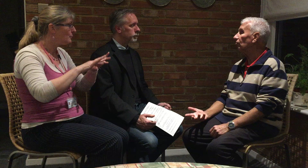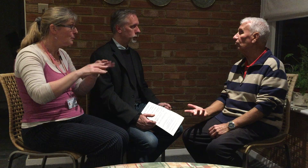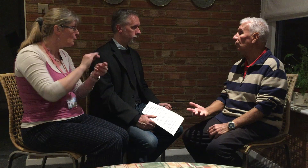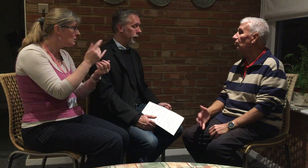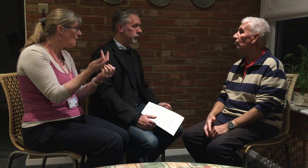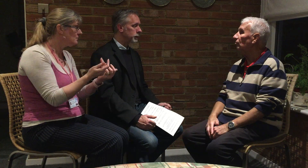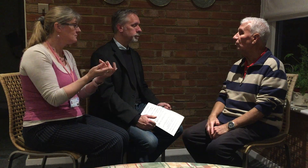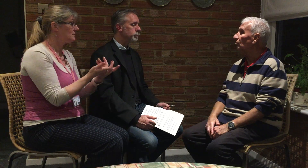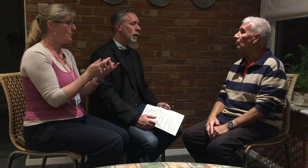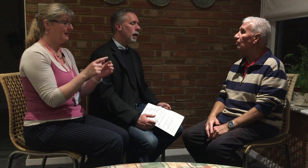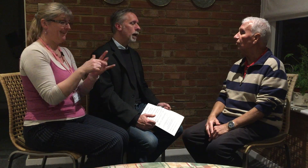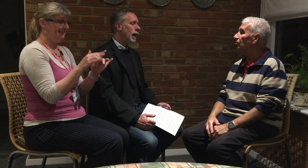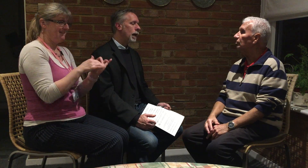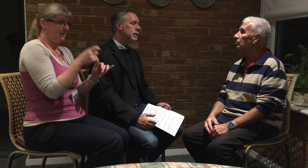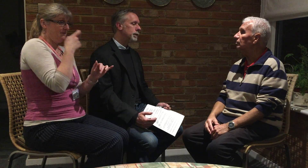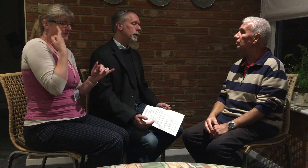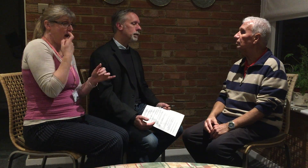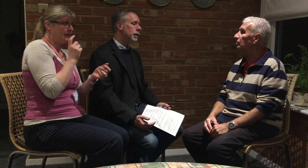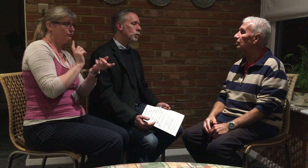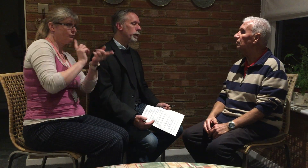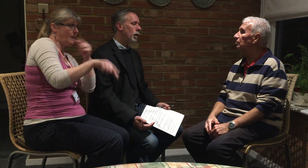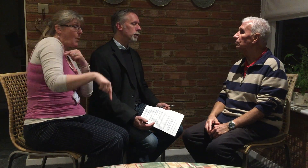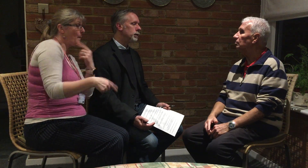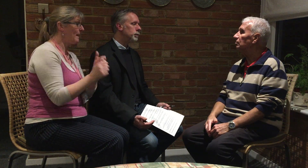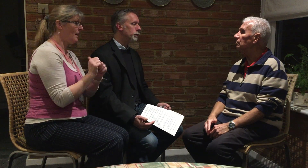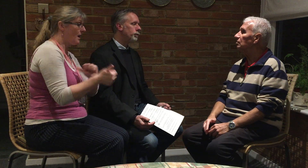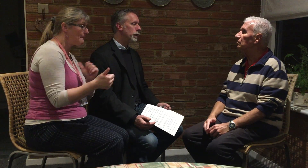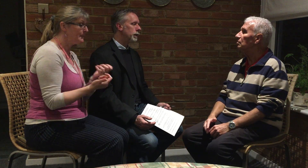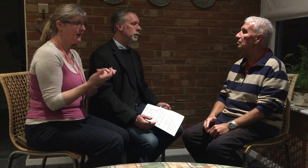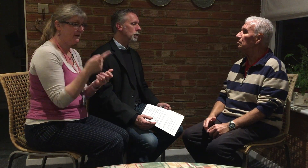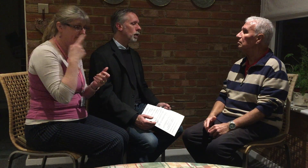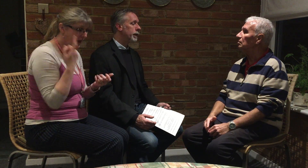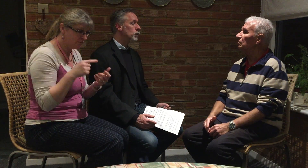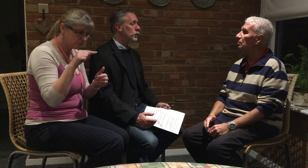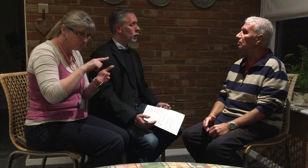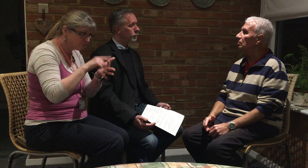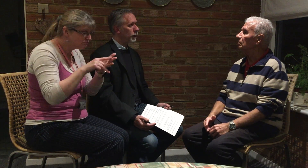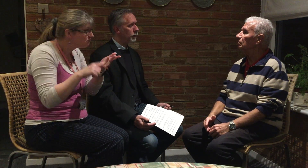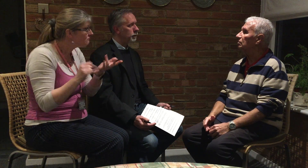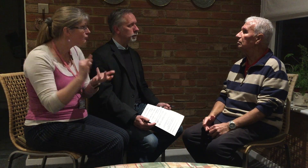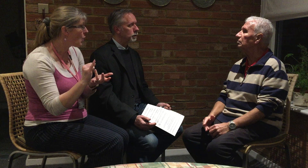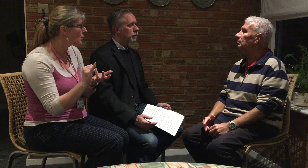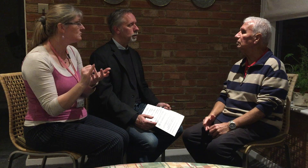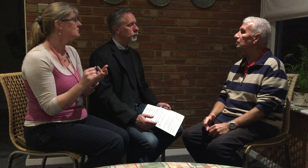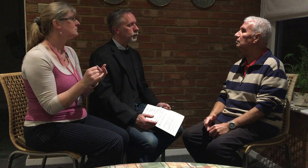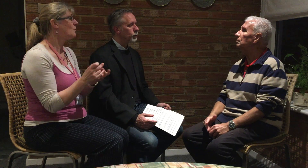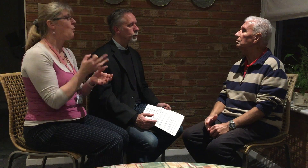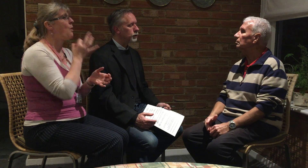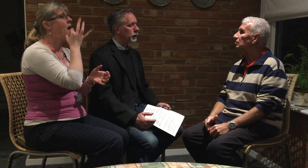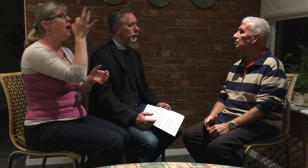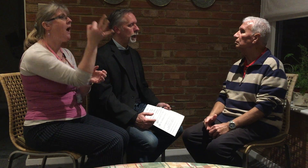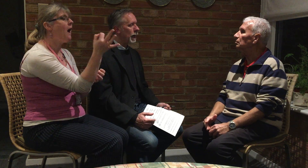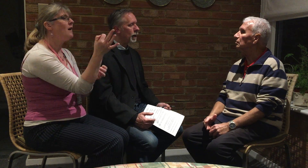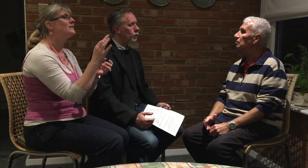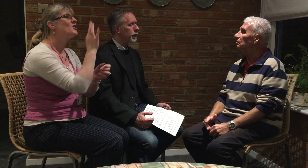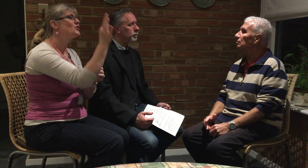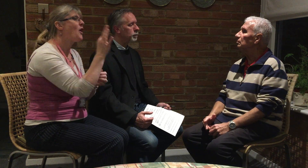to fix. And secondly, we ask them to fill in like a survey to see how much